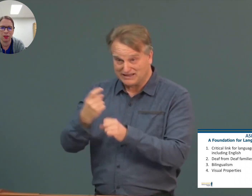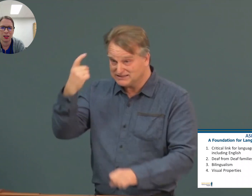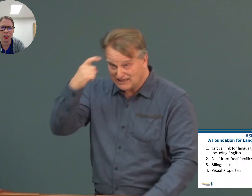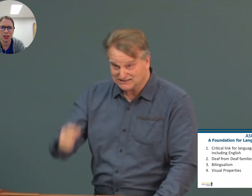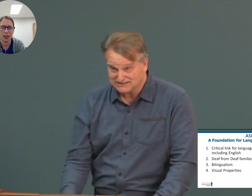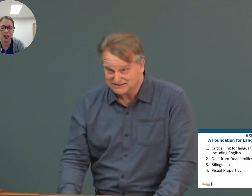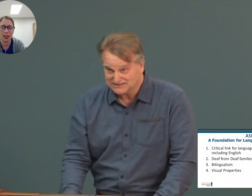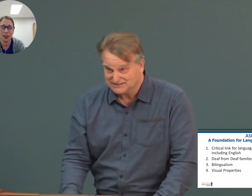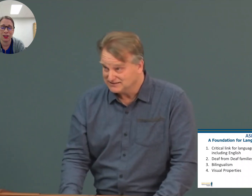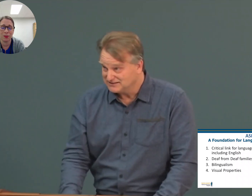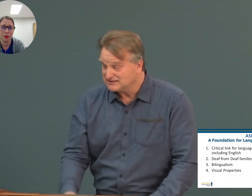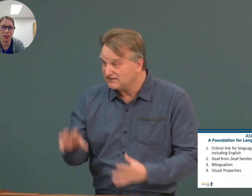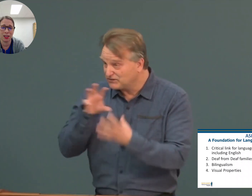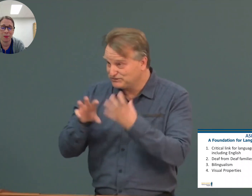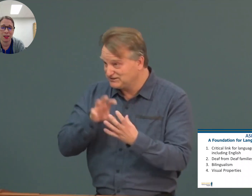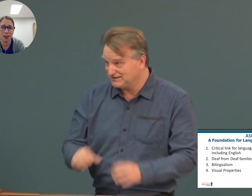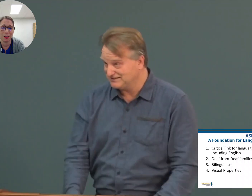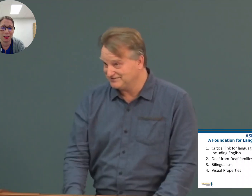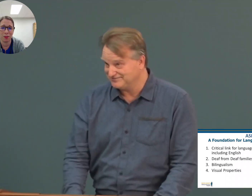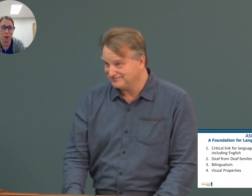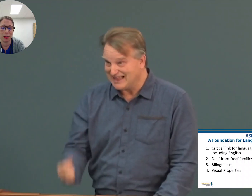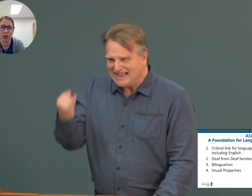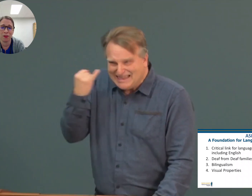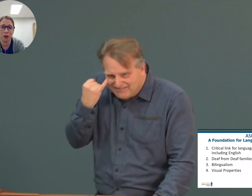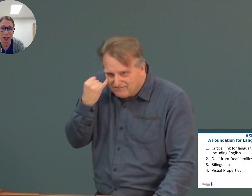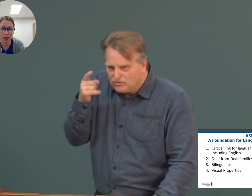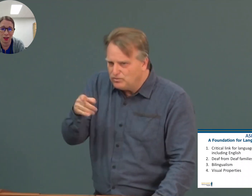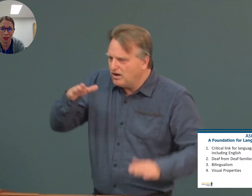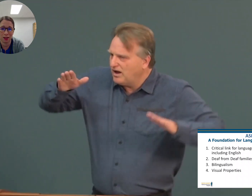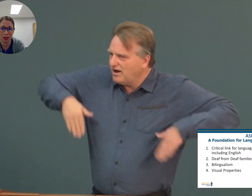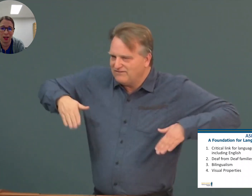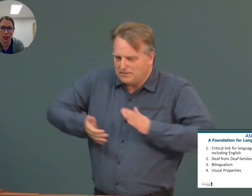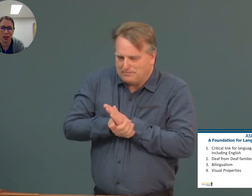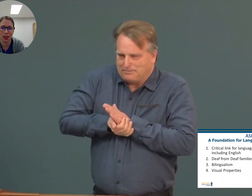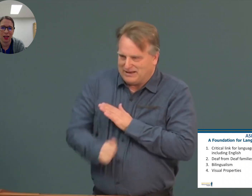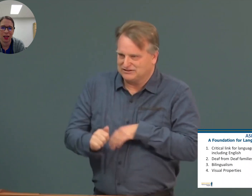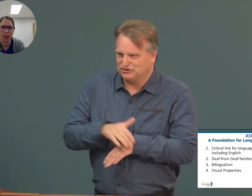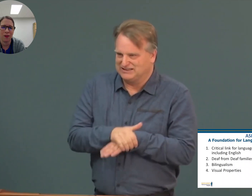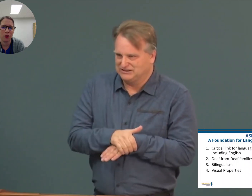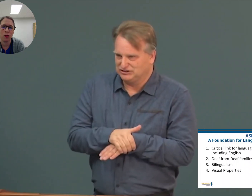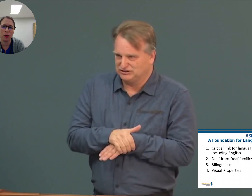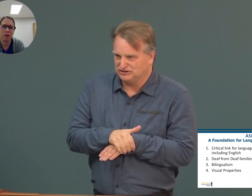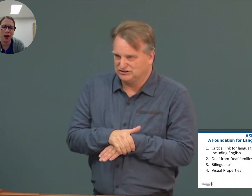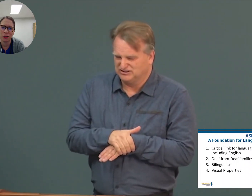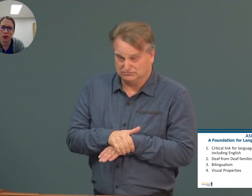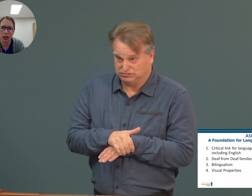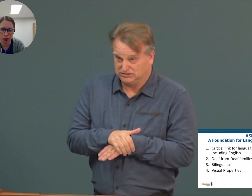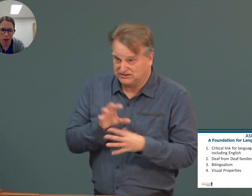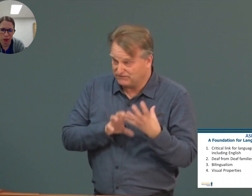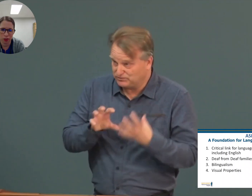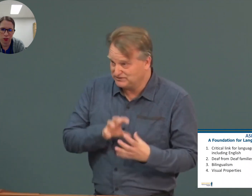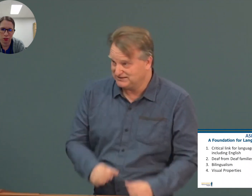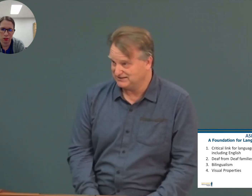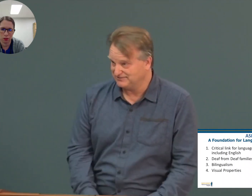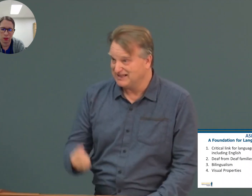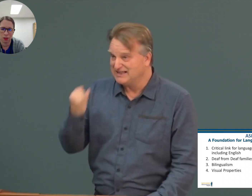Signed exact English sometimes does not make sense to deaf people. It's confusing. If you already have mastered English, if